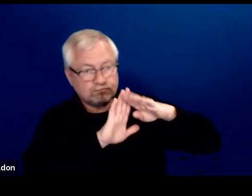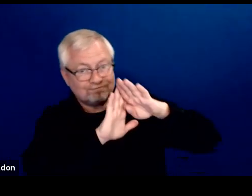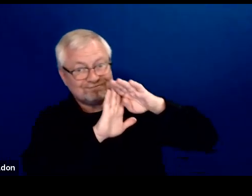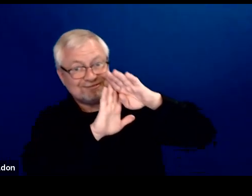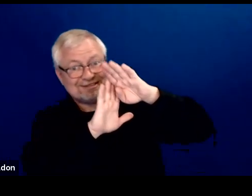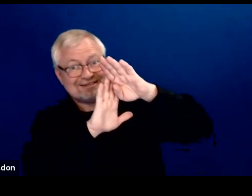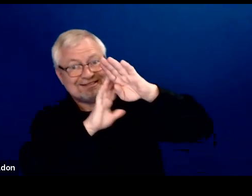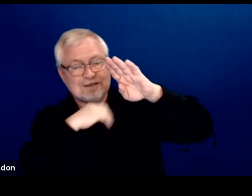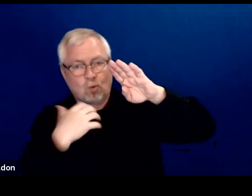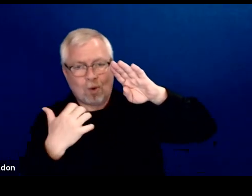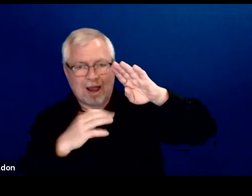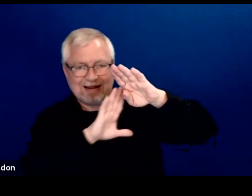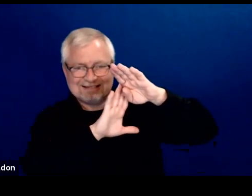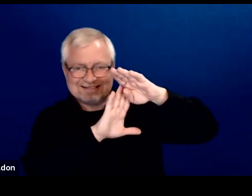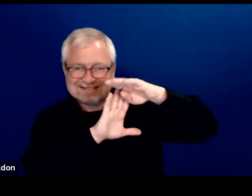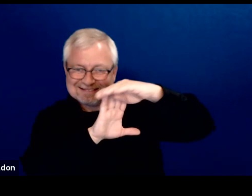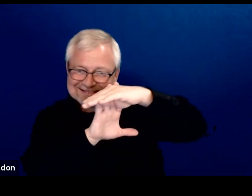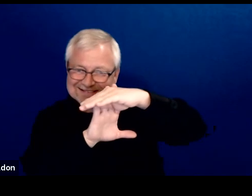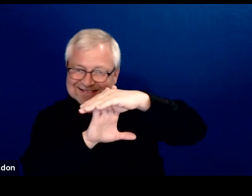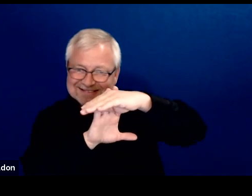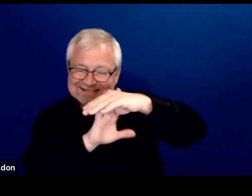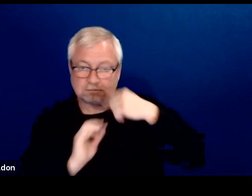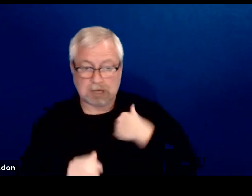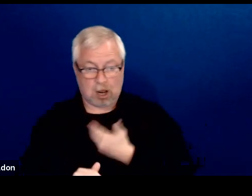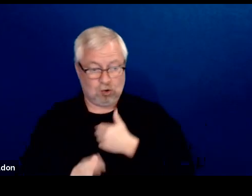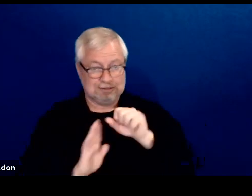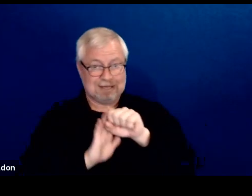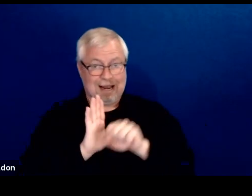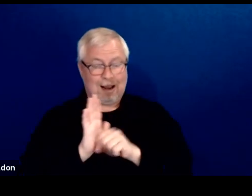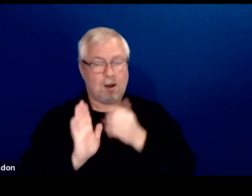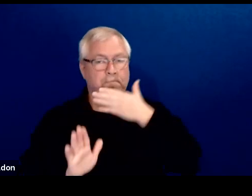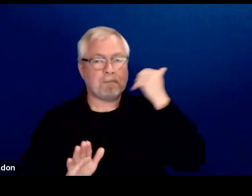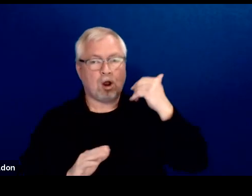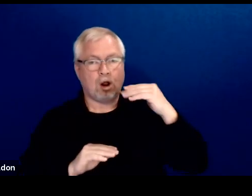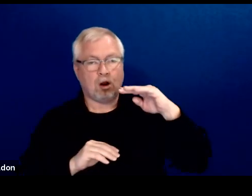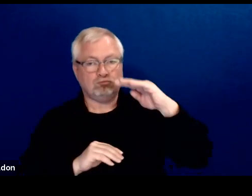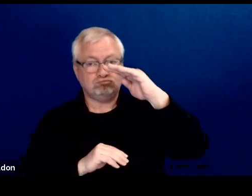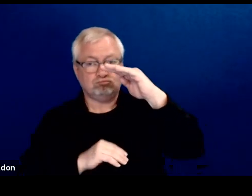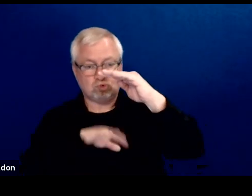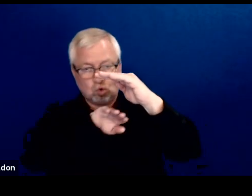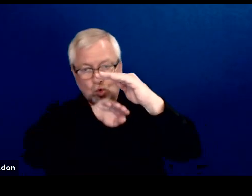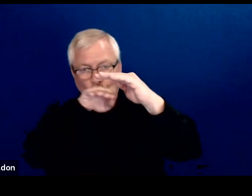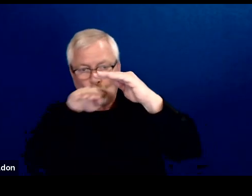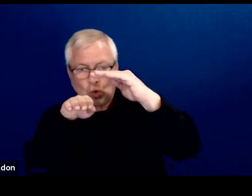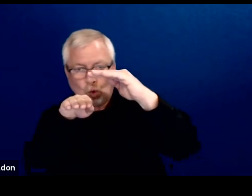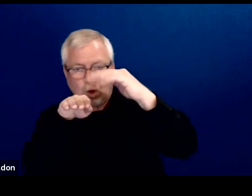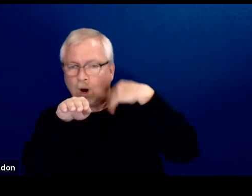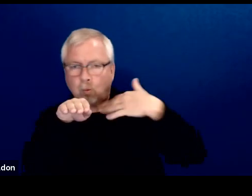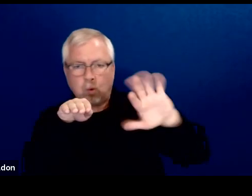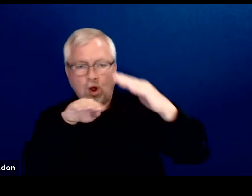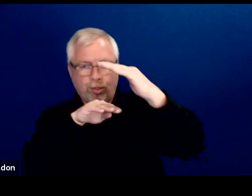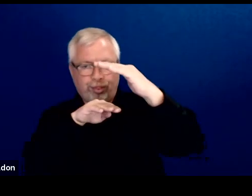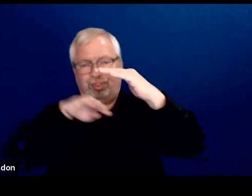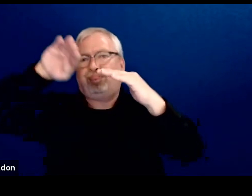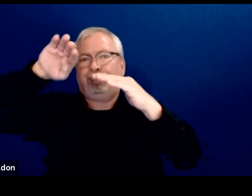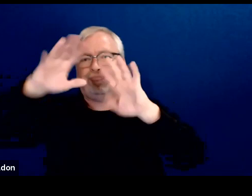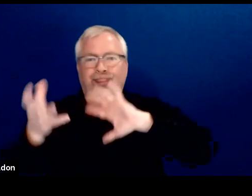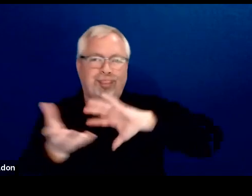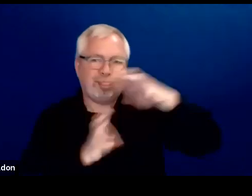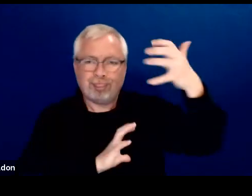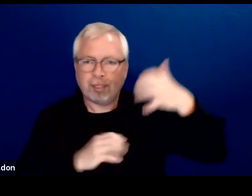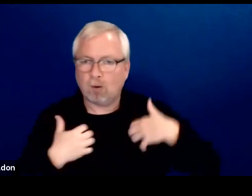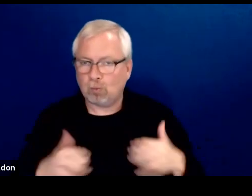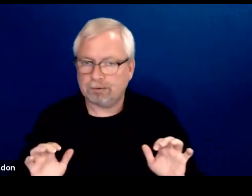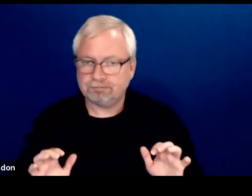and the buildup, you're going to jeopardize that. No, we're not going to jeopardize it. But we don't believe some business can go back because it poses